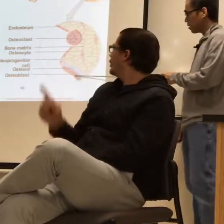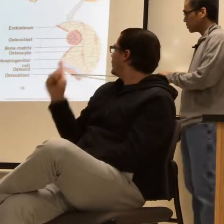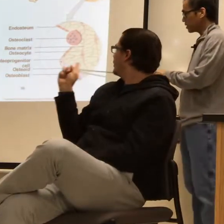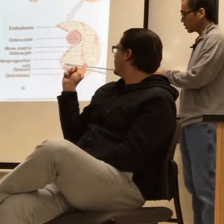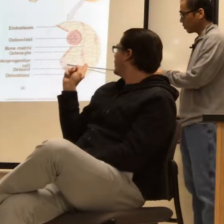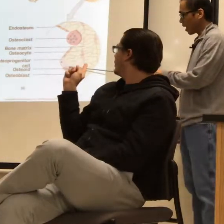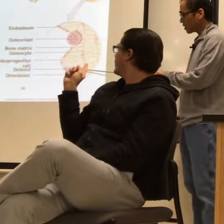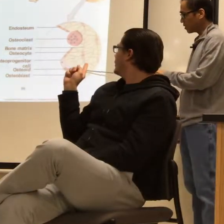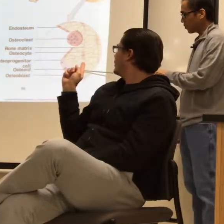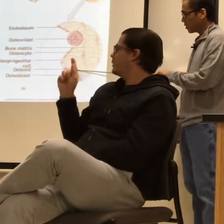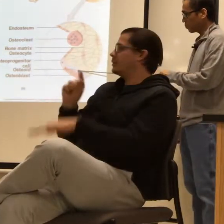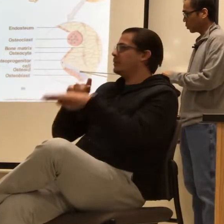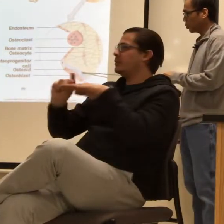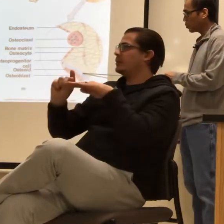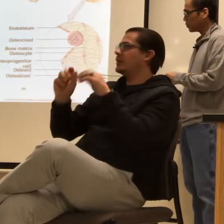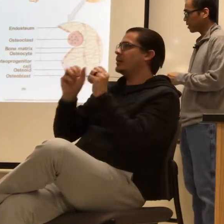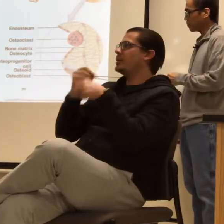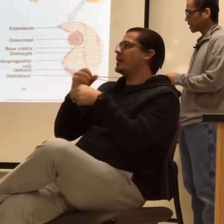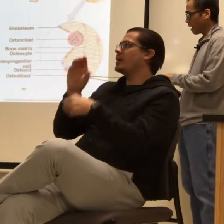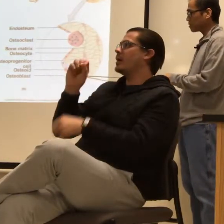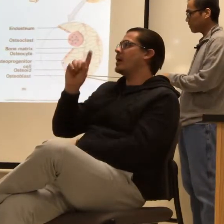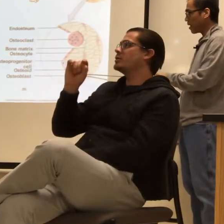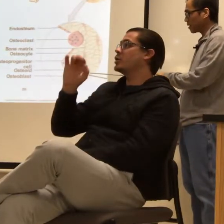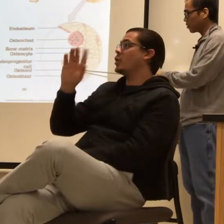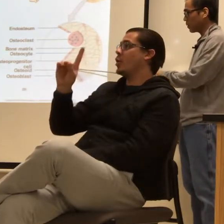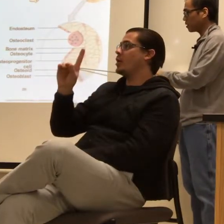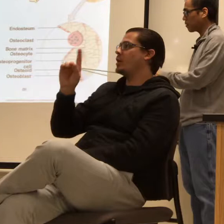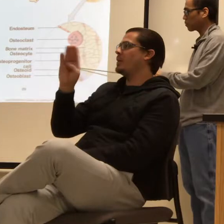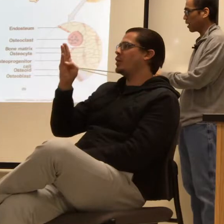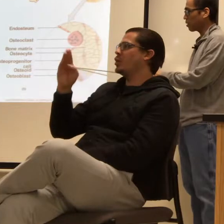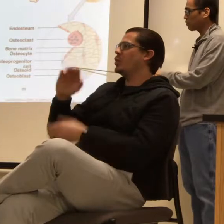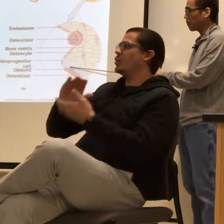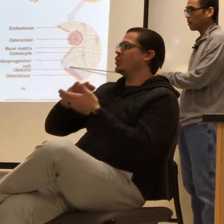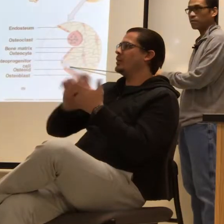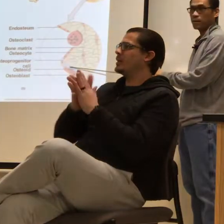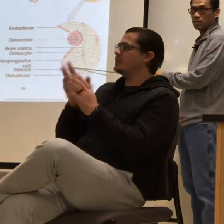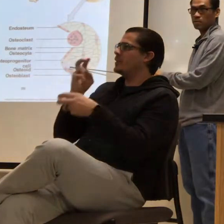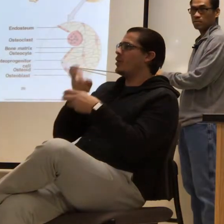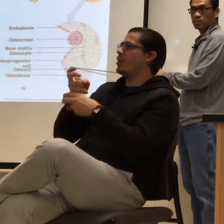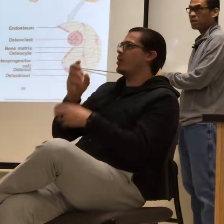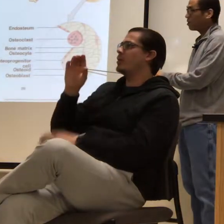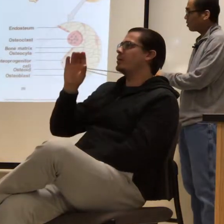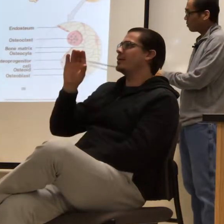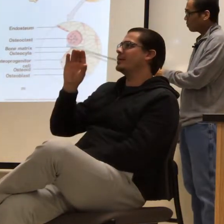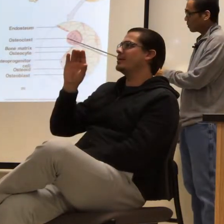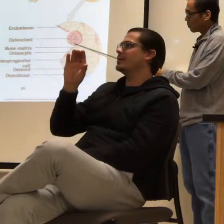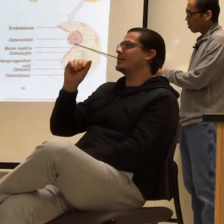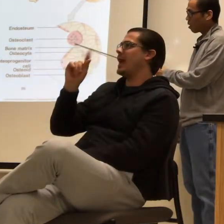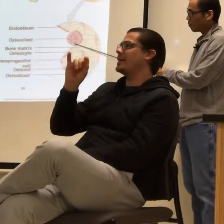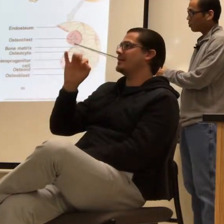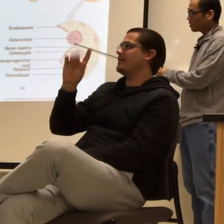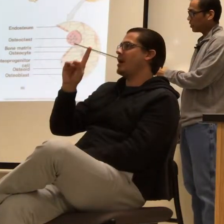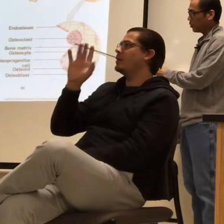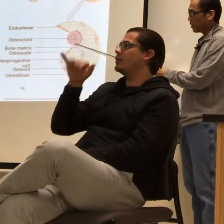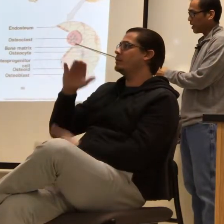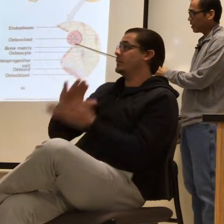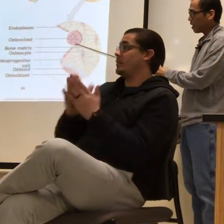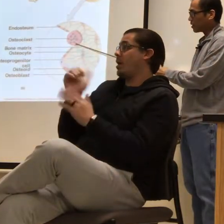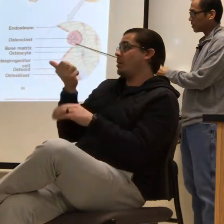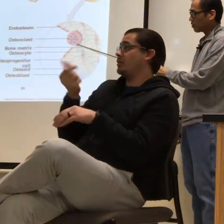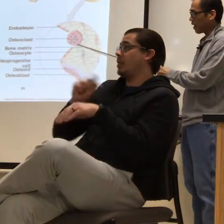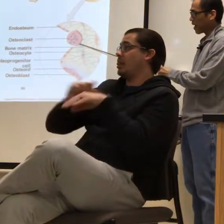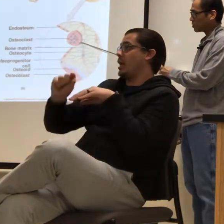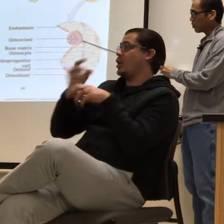Here's the cells. They secrete osteoid, blue, which becomes calcified. It'll be another layer of lamellar bone. Remember our